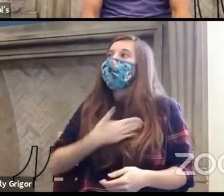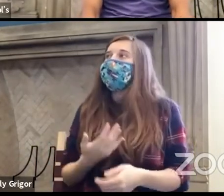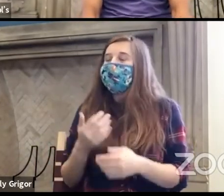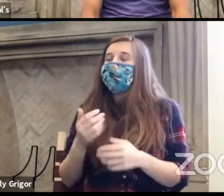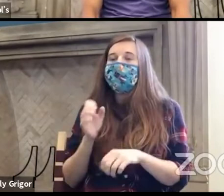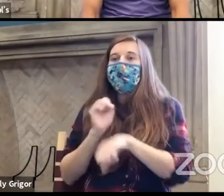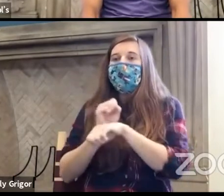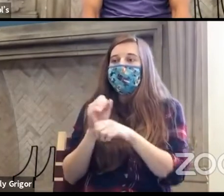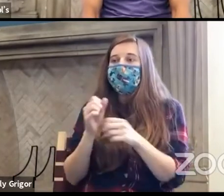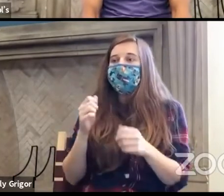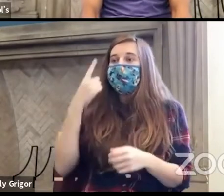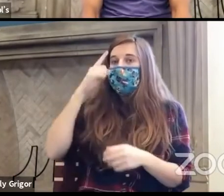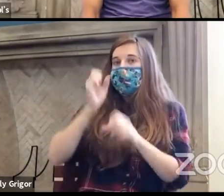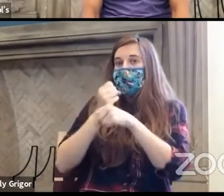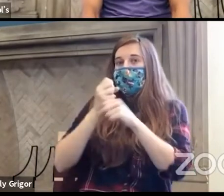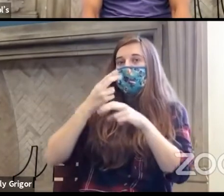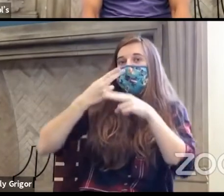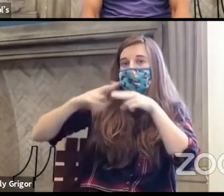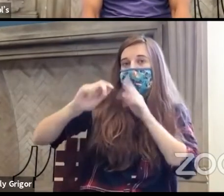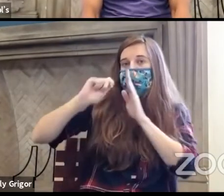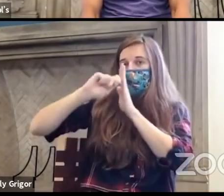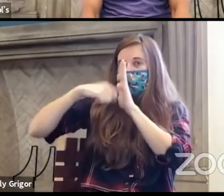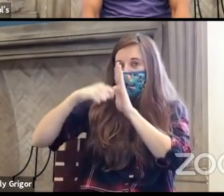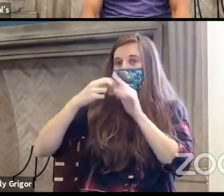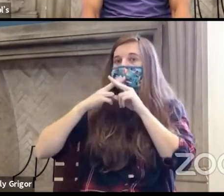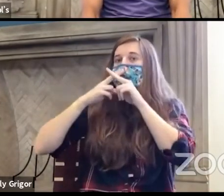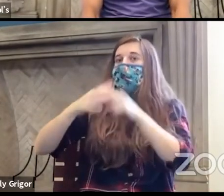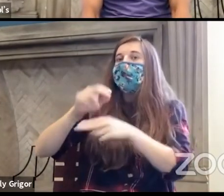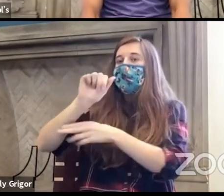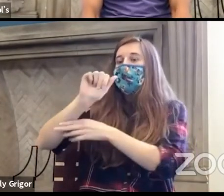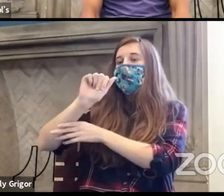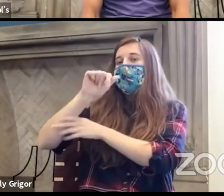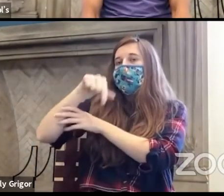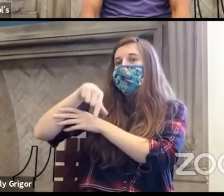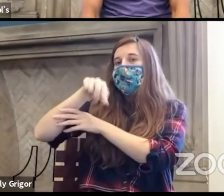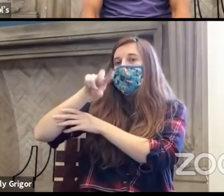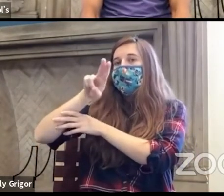we are working on making a short movie called Aquafax.